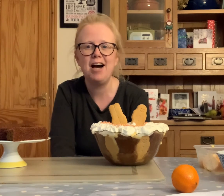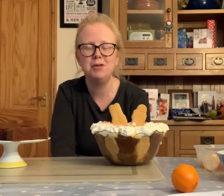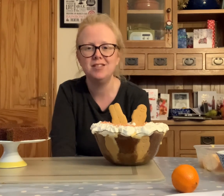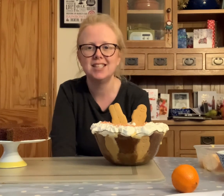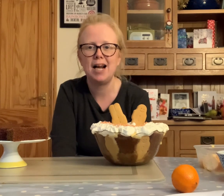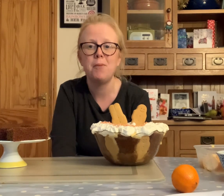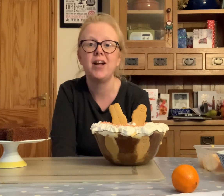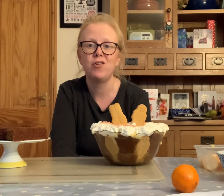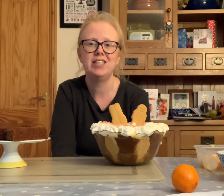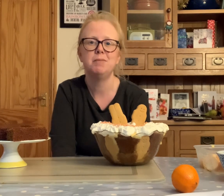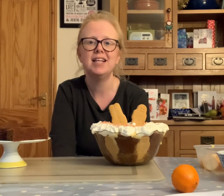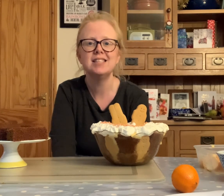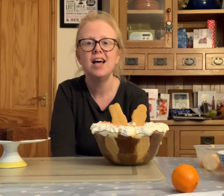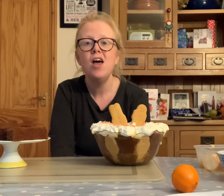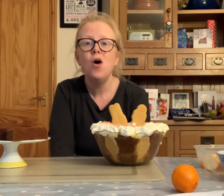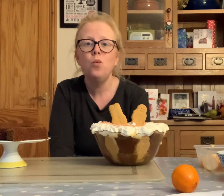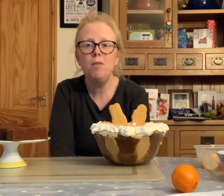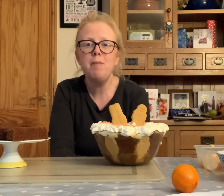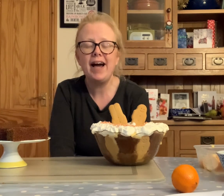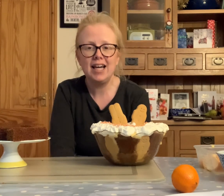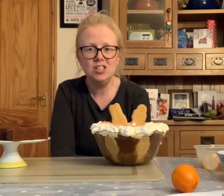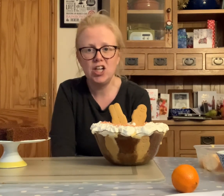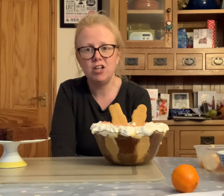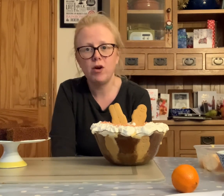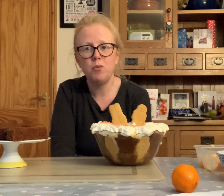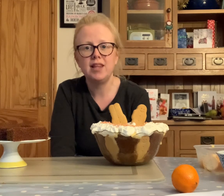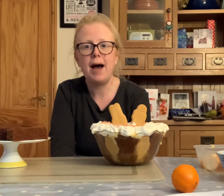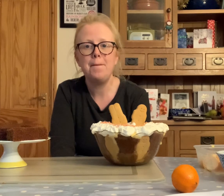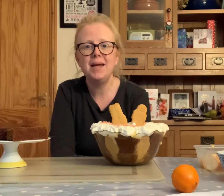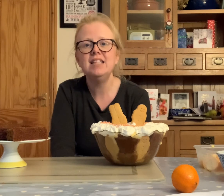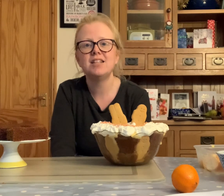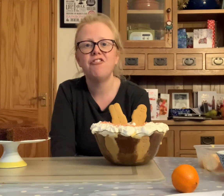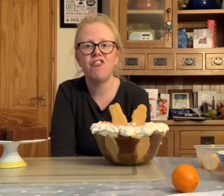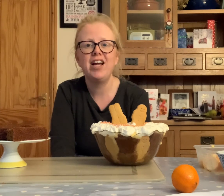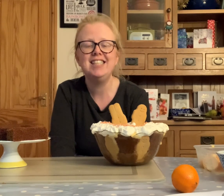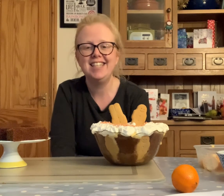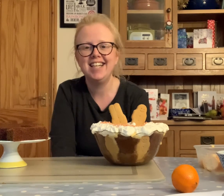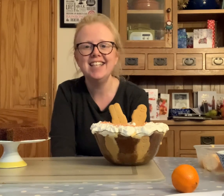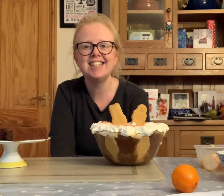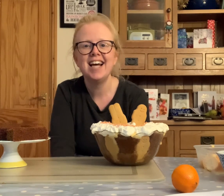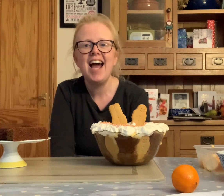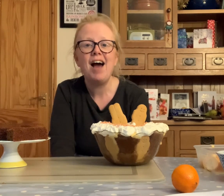you to celebrate Christmas. We'll be back in January with our meat-free dishes, and we